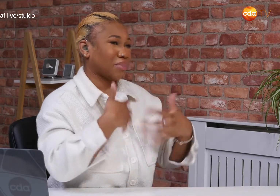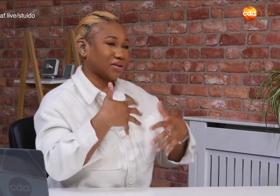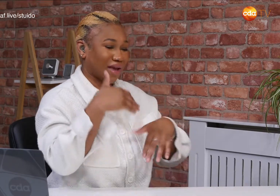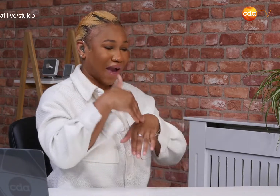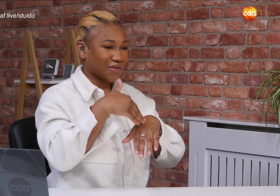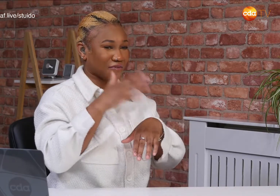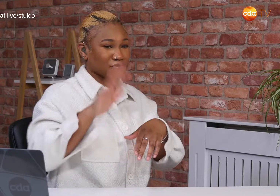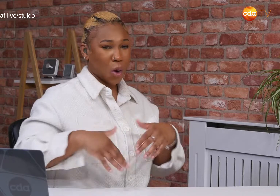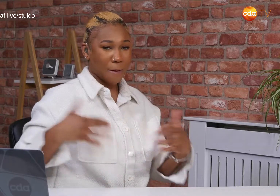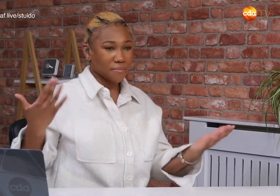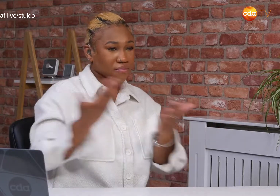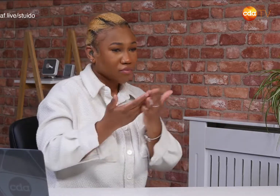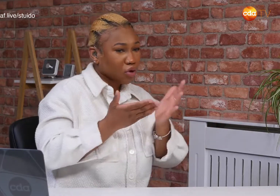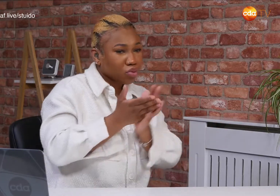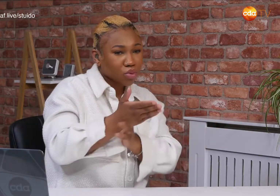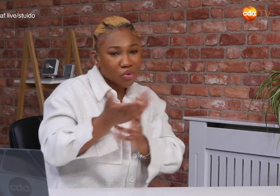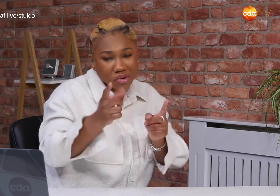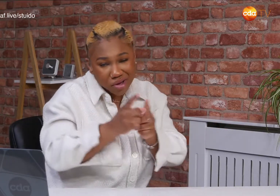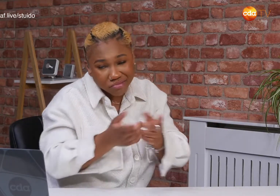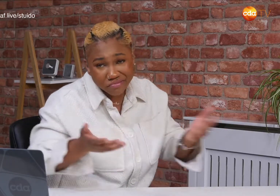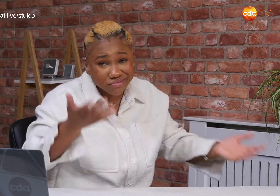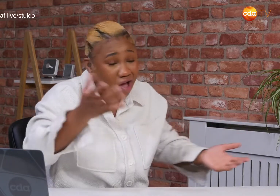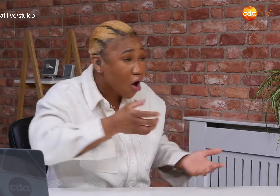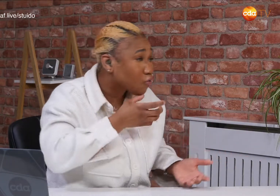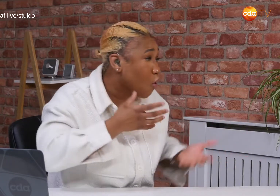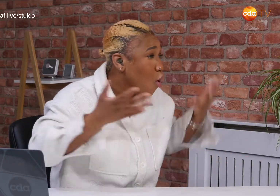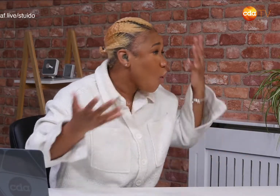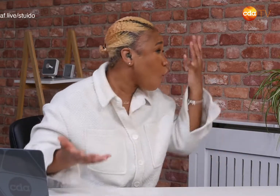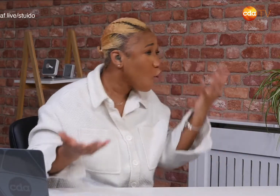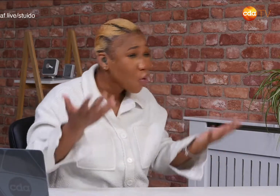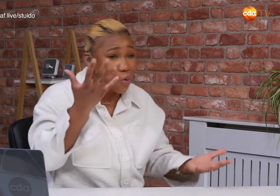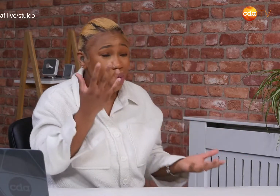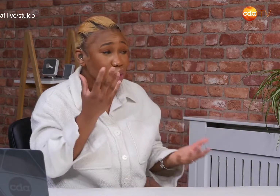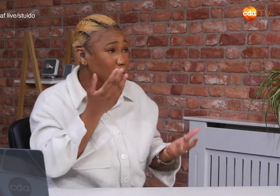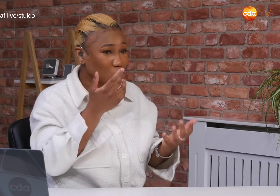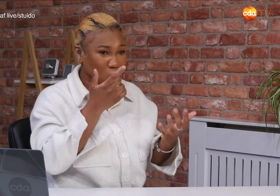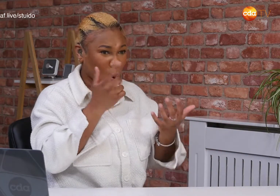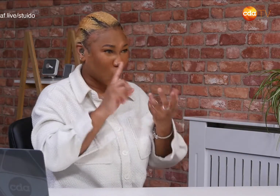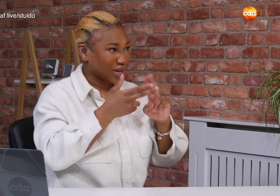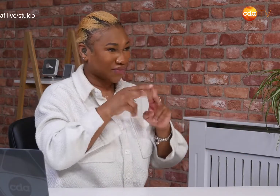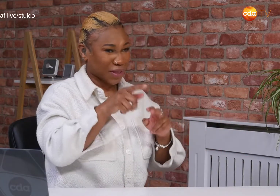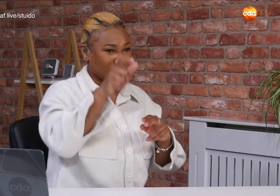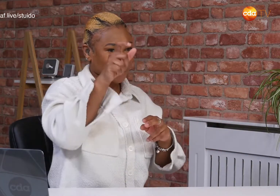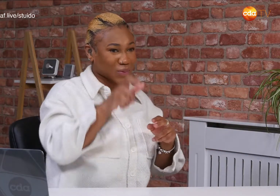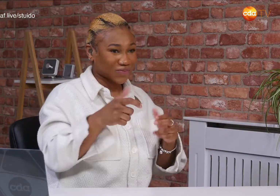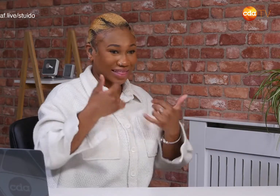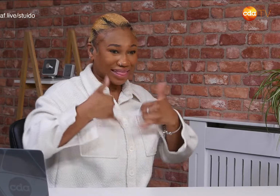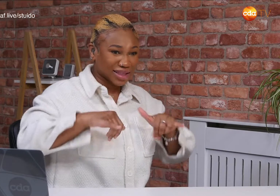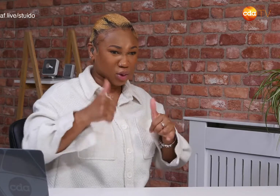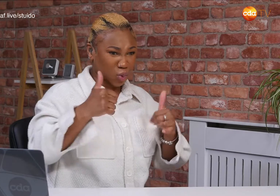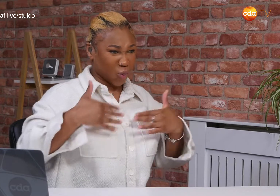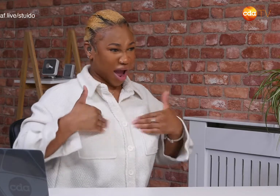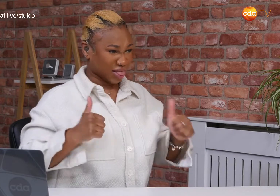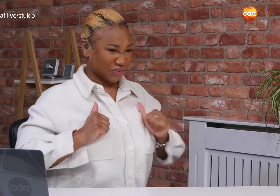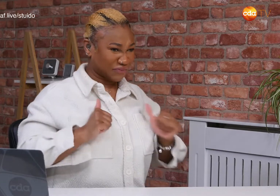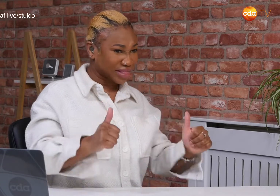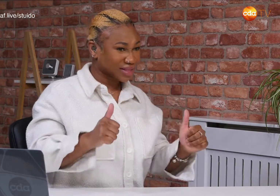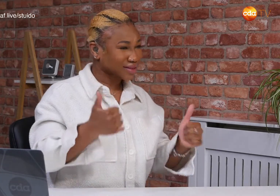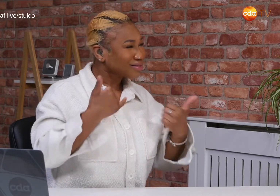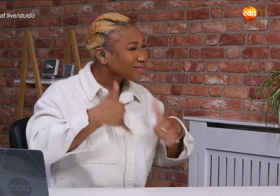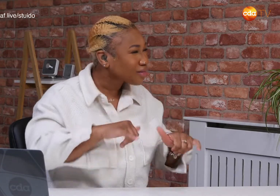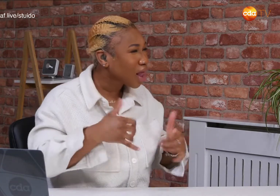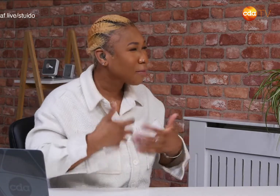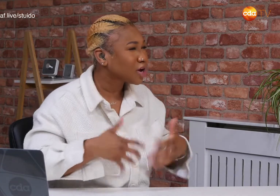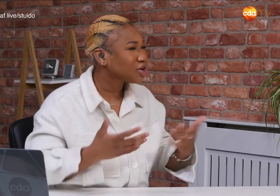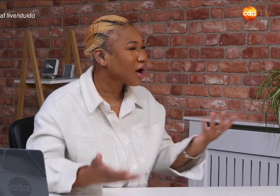often? You know, what makes those miscarriages happen? You know, is it because of alcohol consumption? Or if that